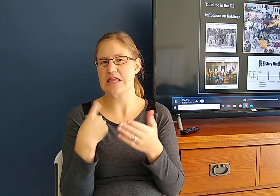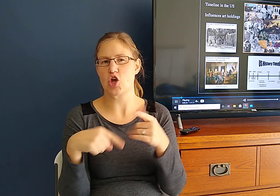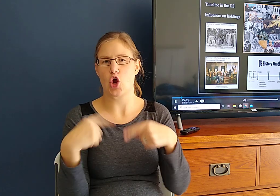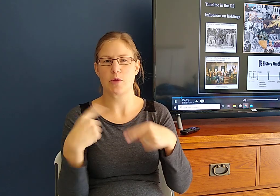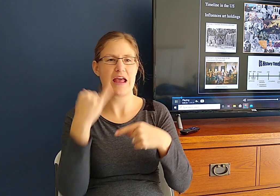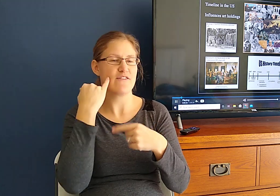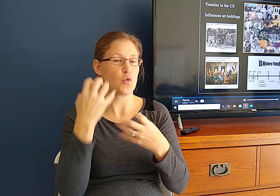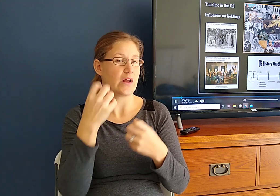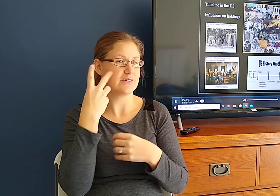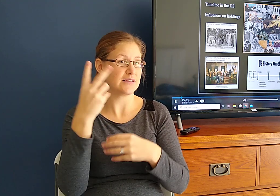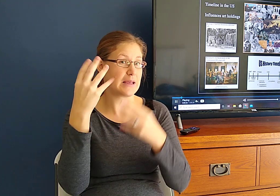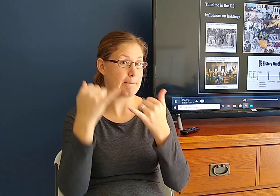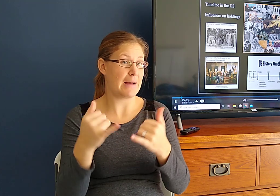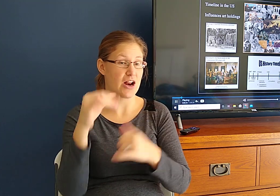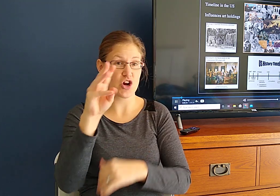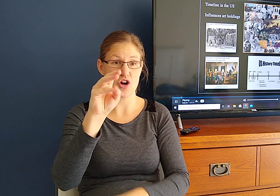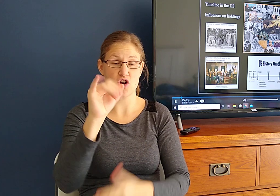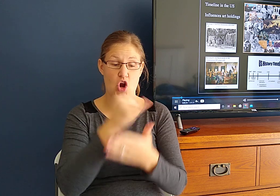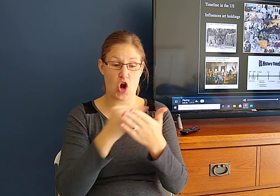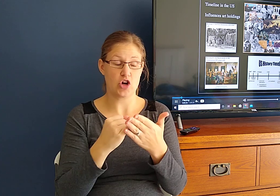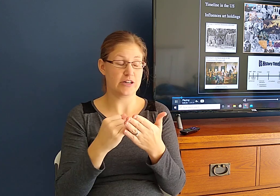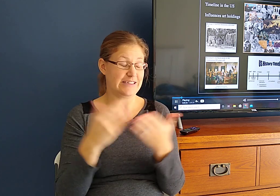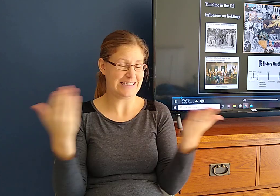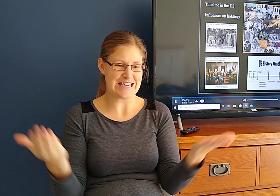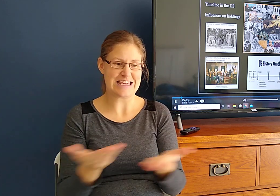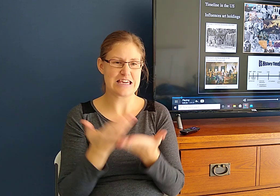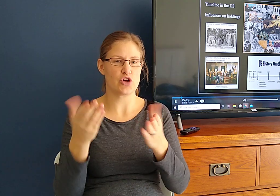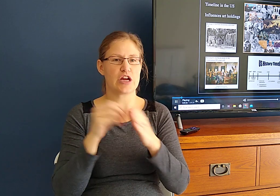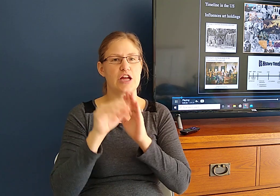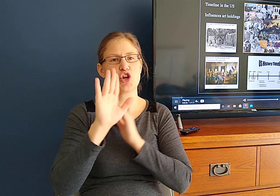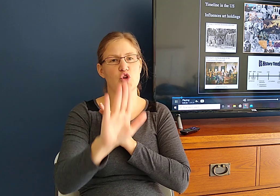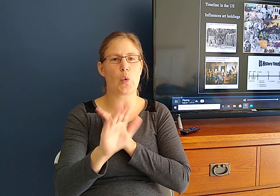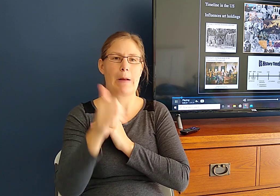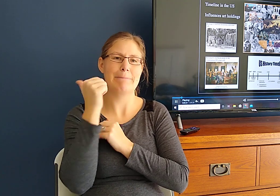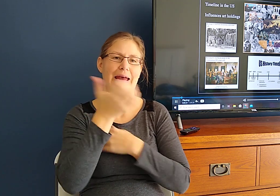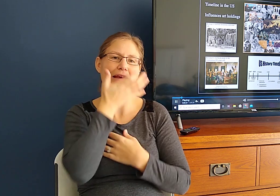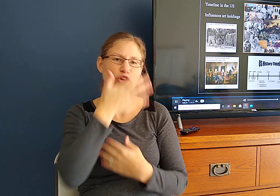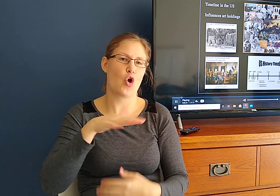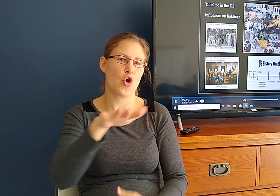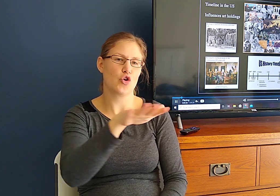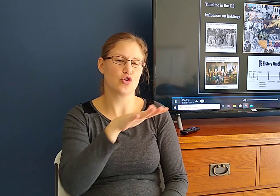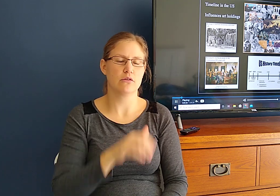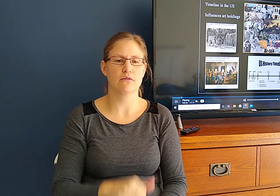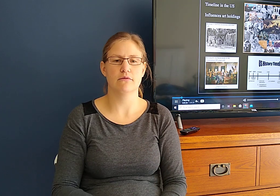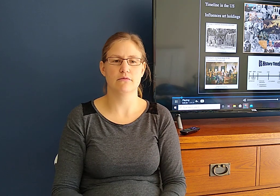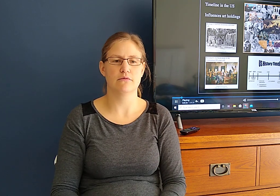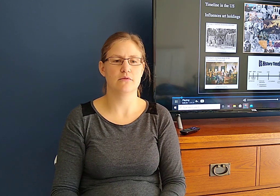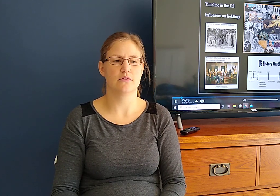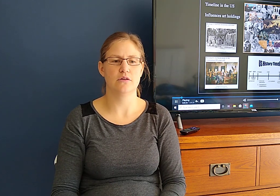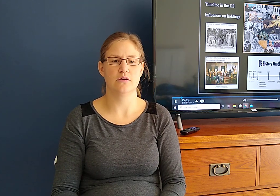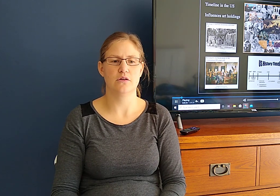see modern art, it's right here in your own backyard. No need to